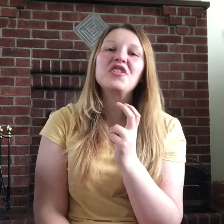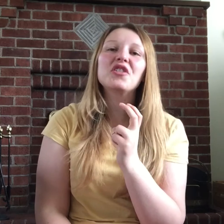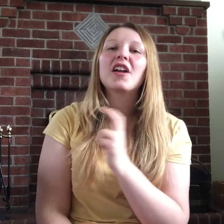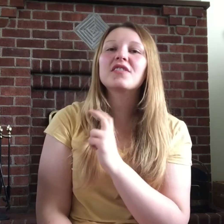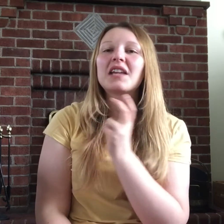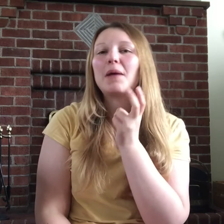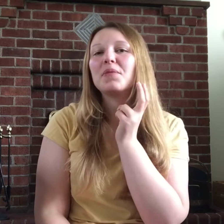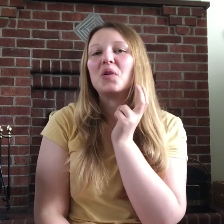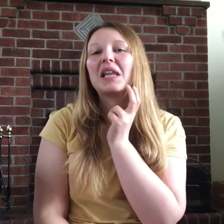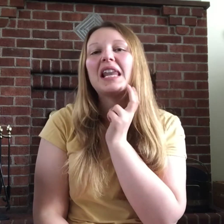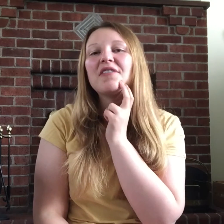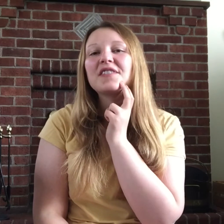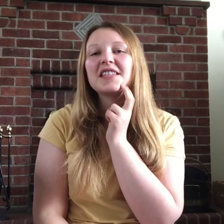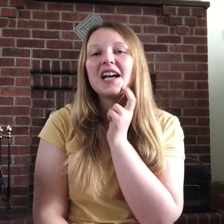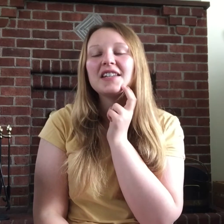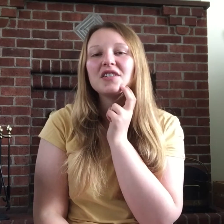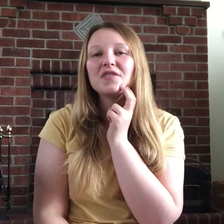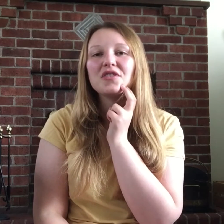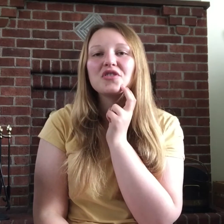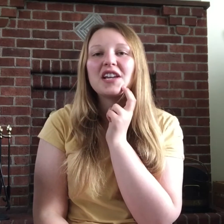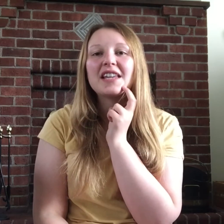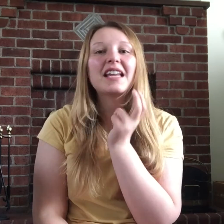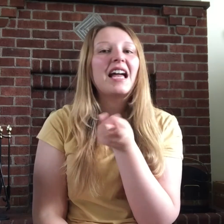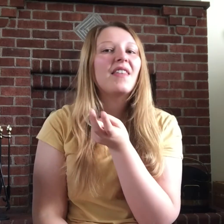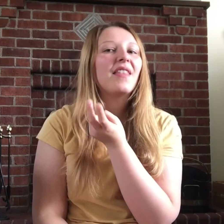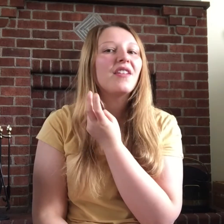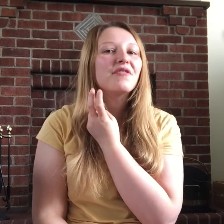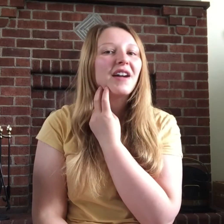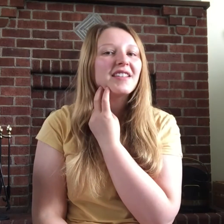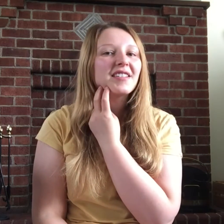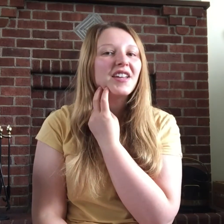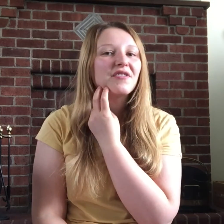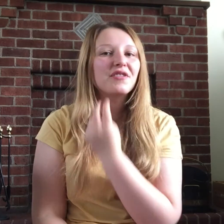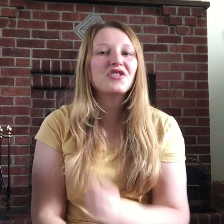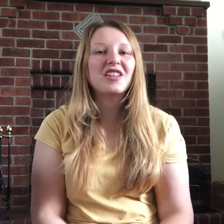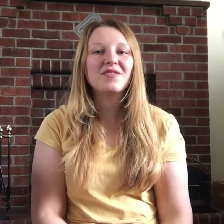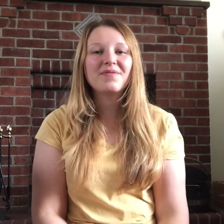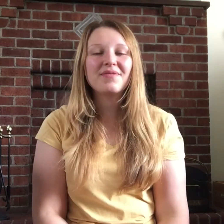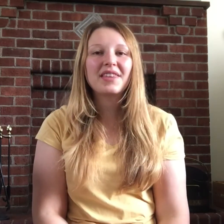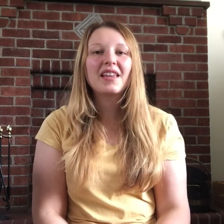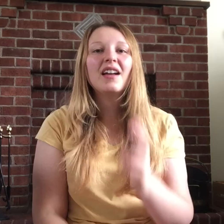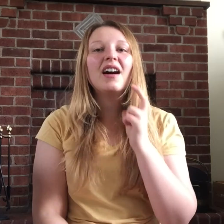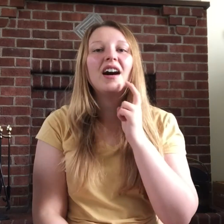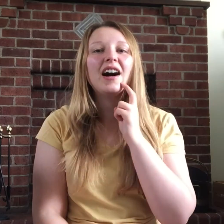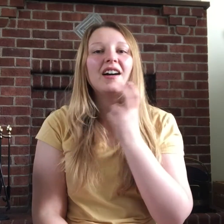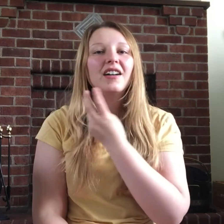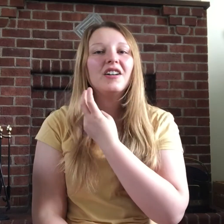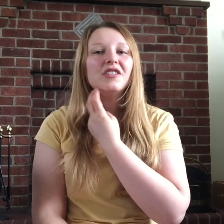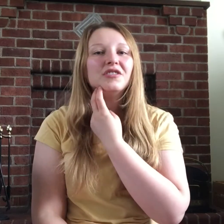going to tap your left side of your chin and then the right side of your chin. Uncle.